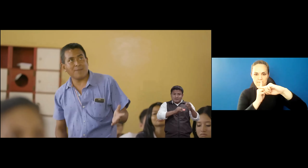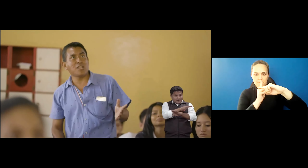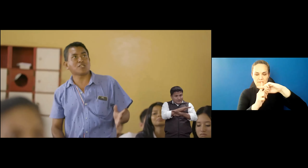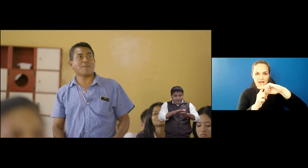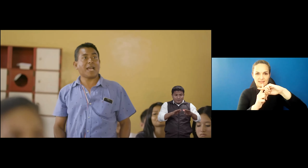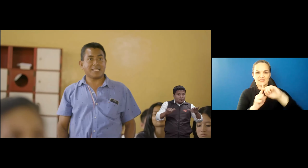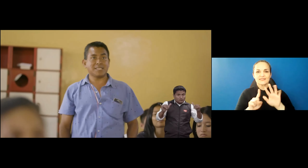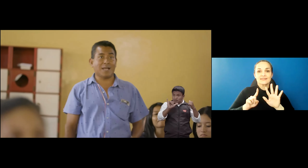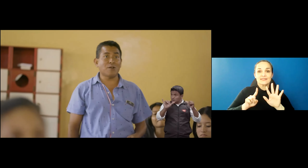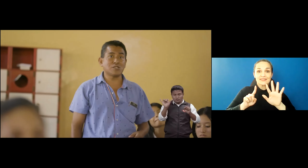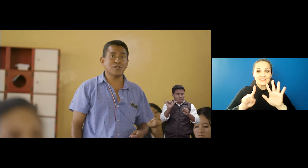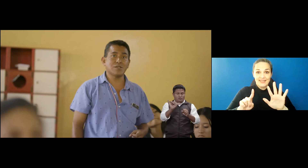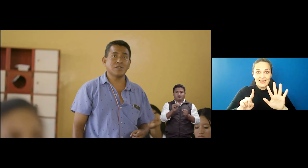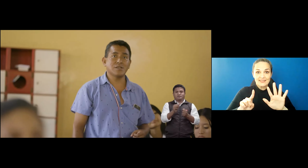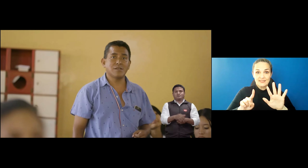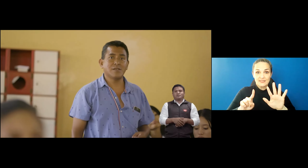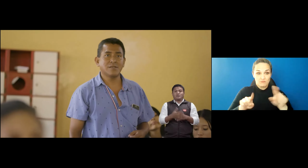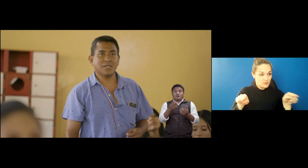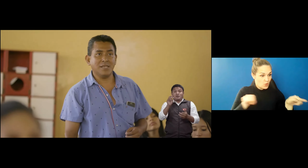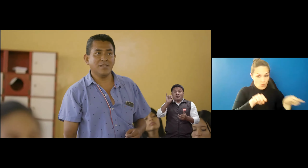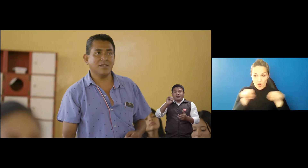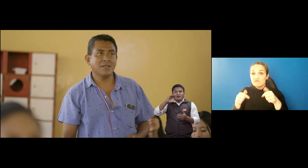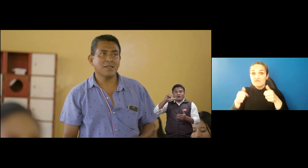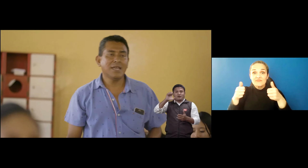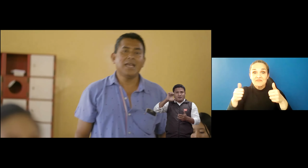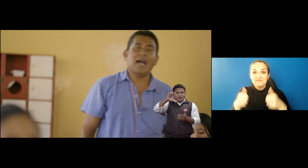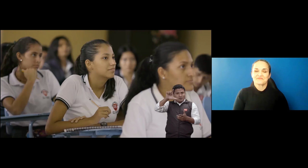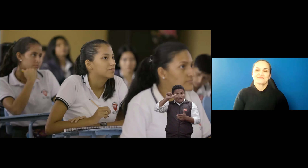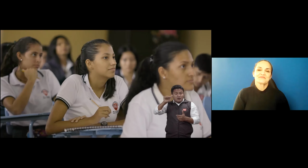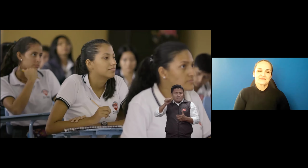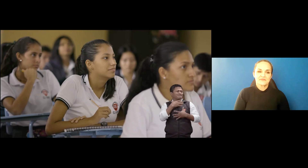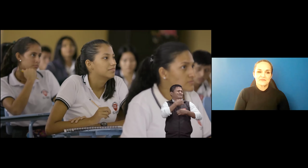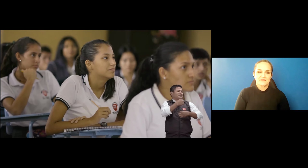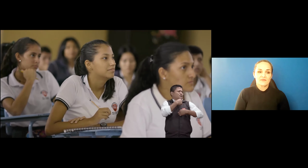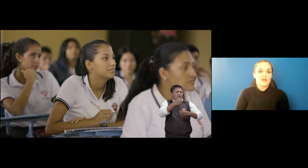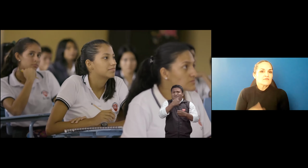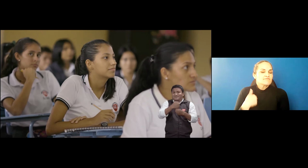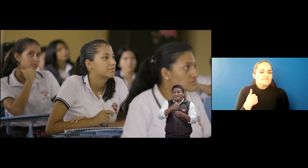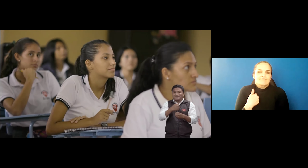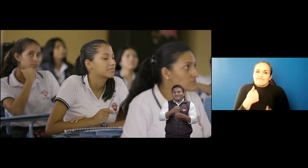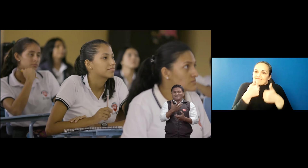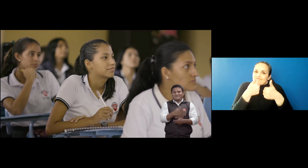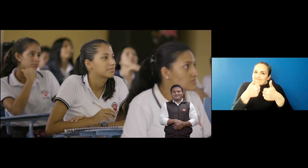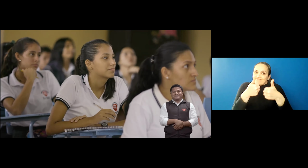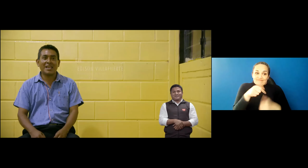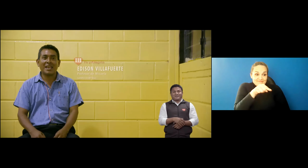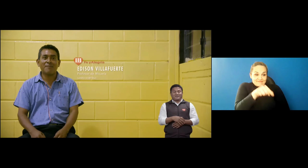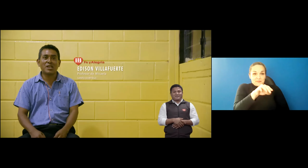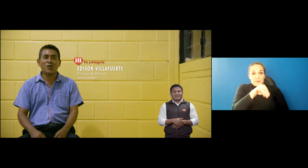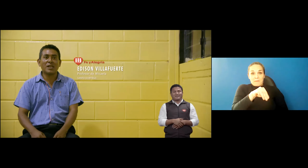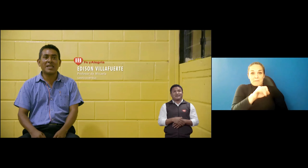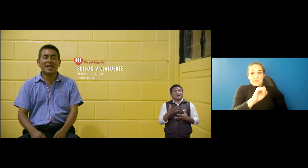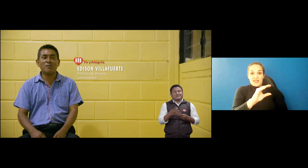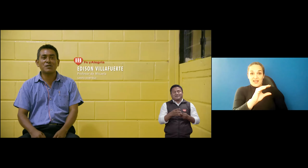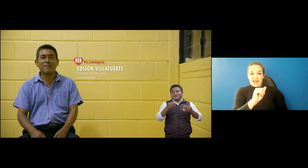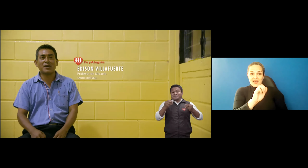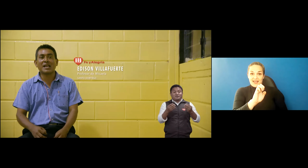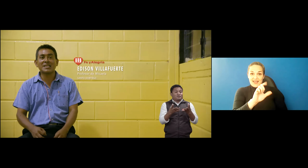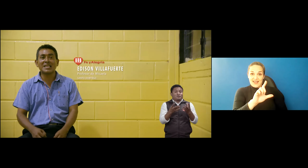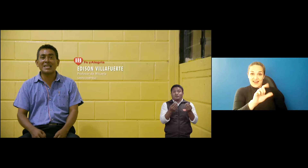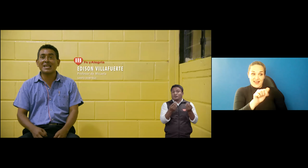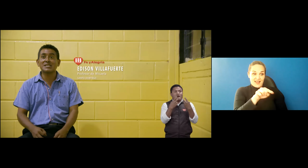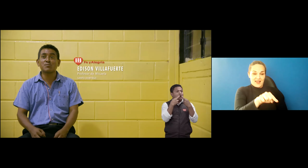very different, and we need to add the coefficients. With Micaela, I feel very comfortable working